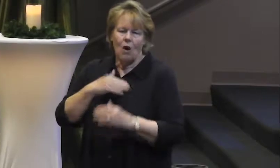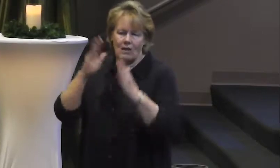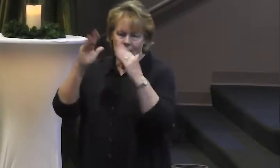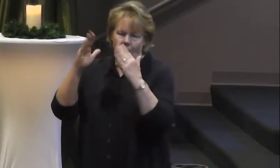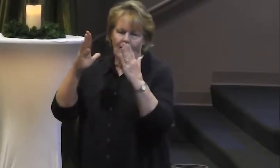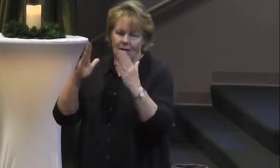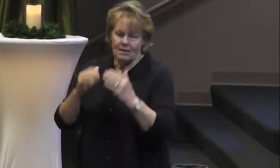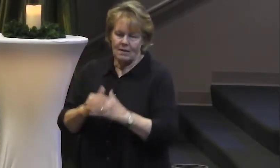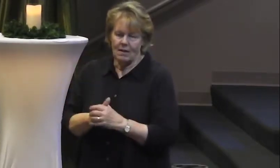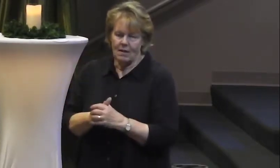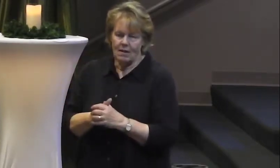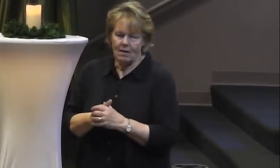And here's where this hope